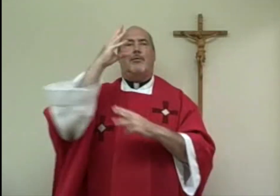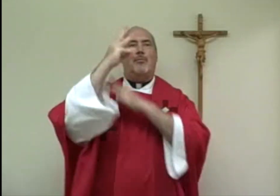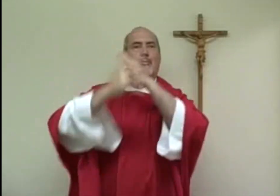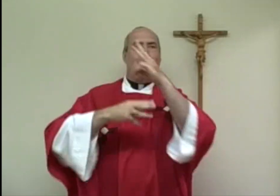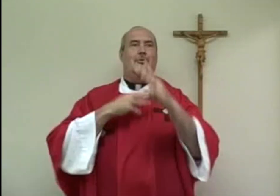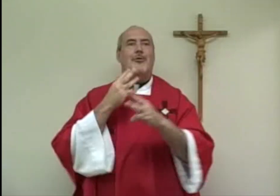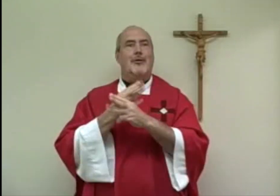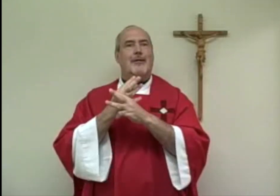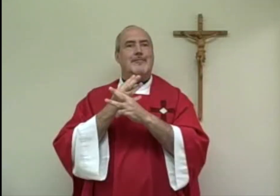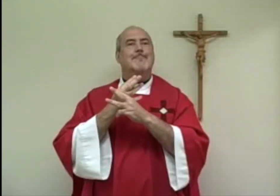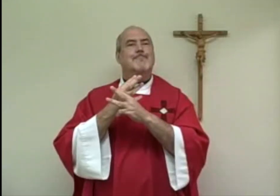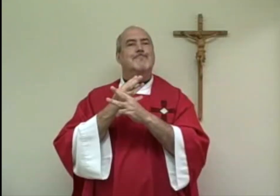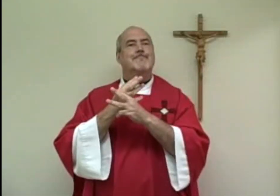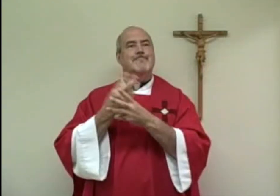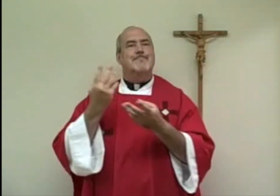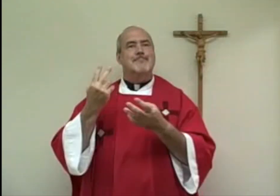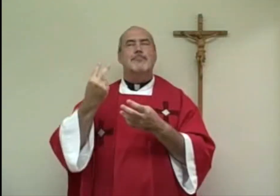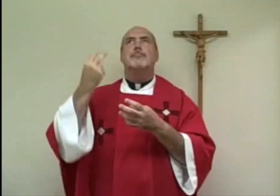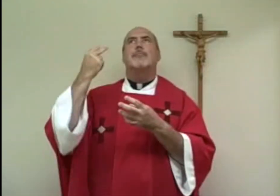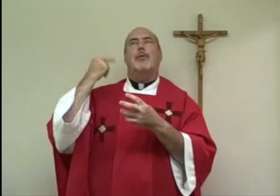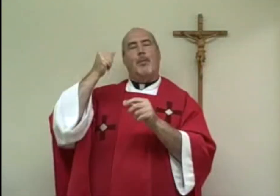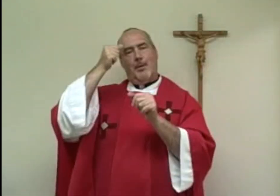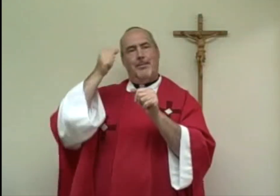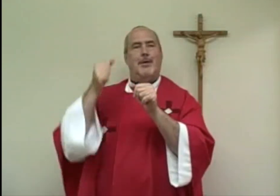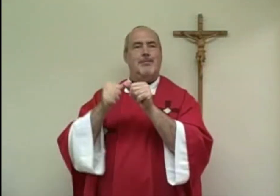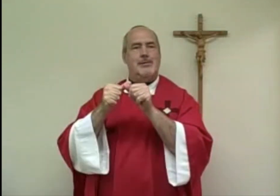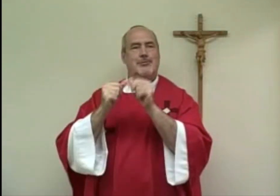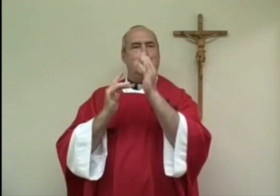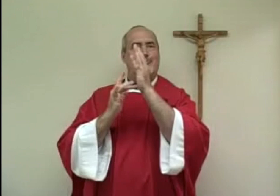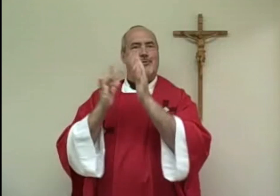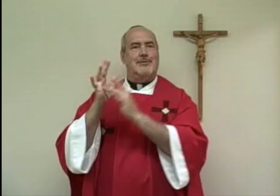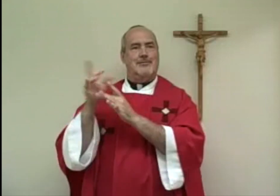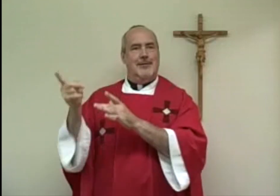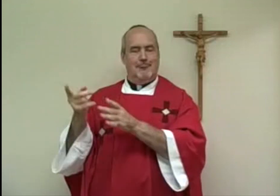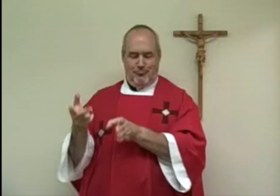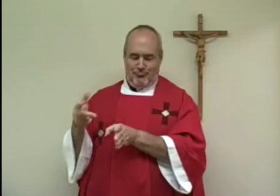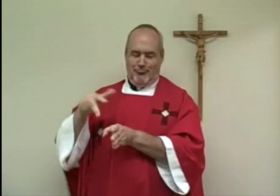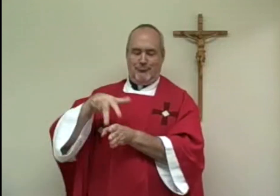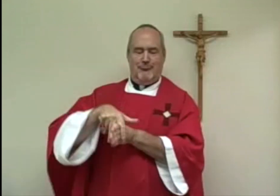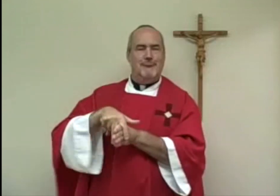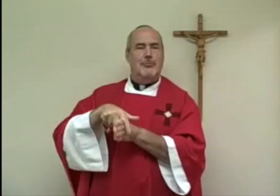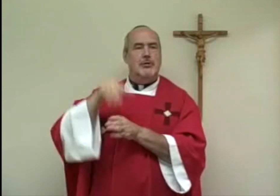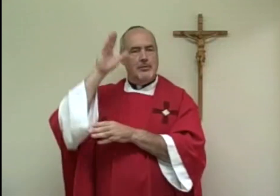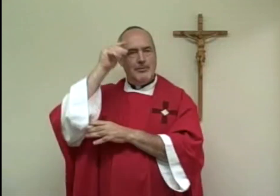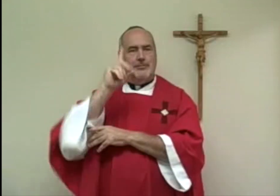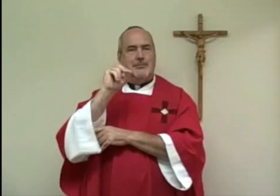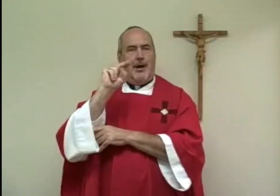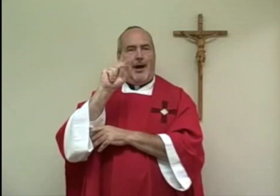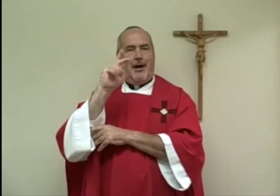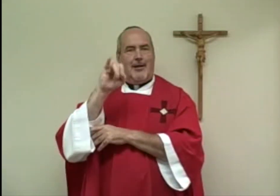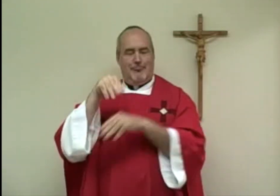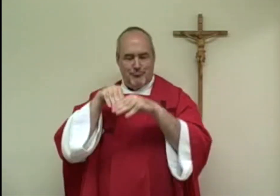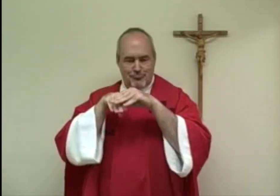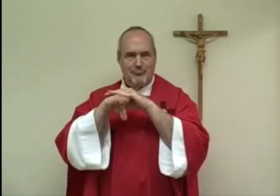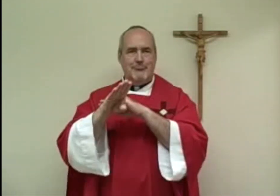and Christian people all over the world remember Jesus and how he